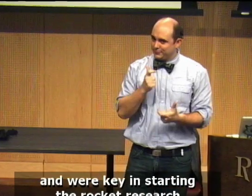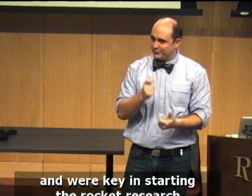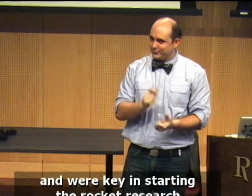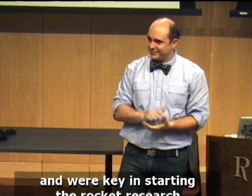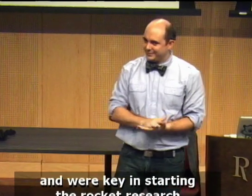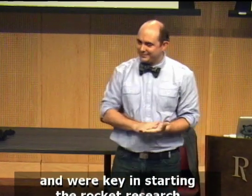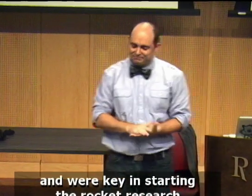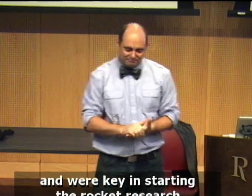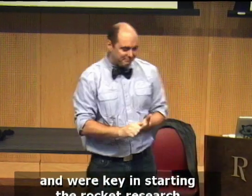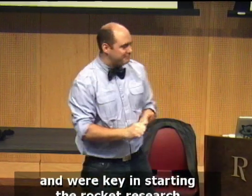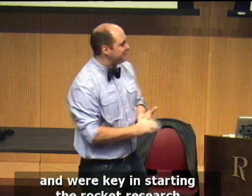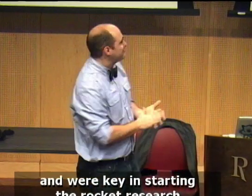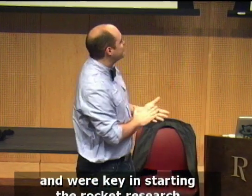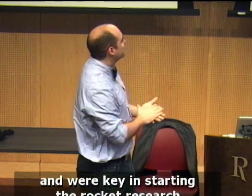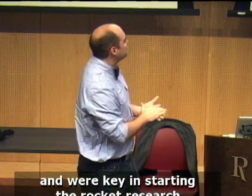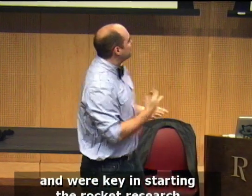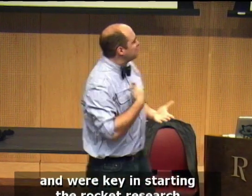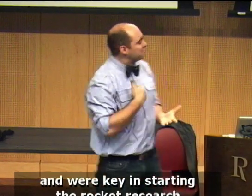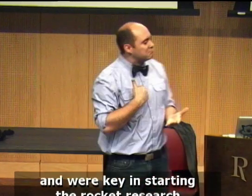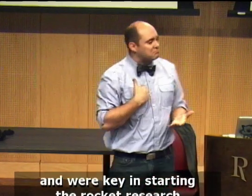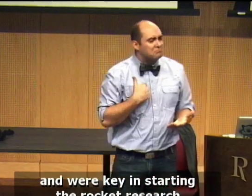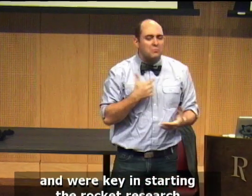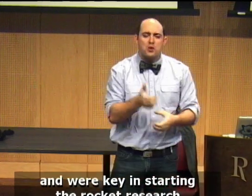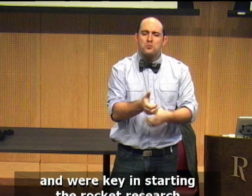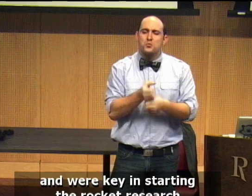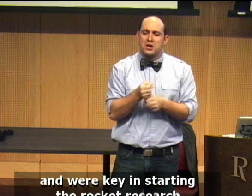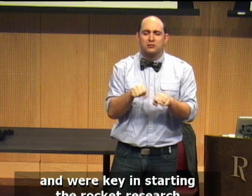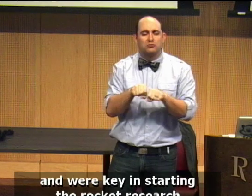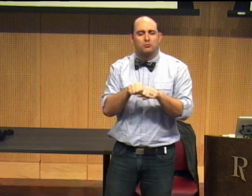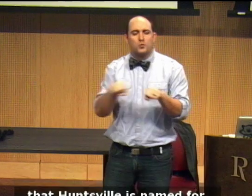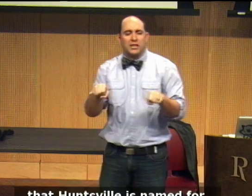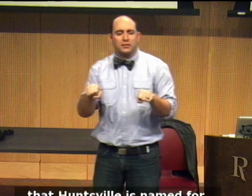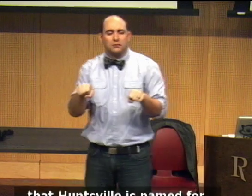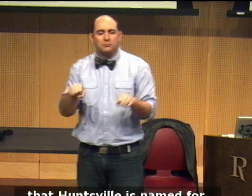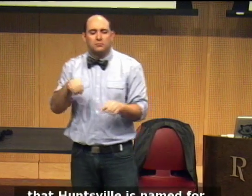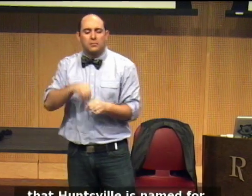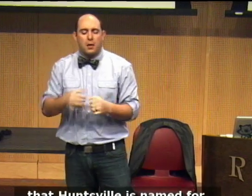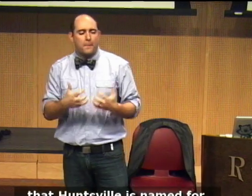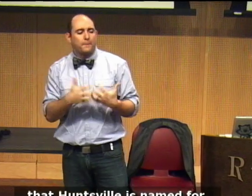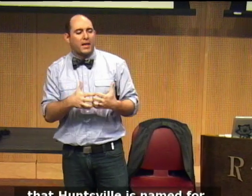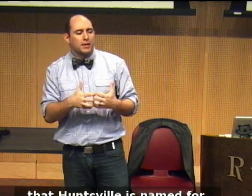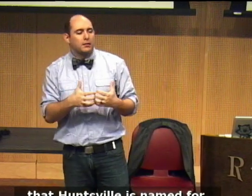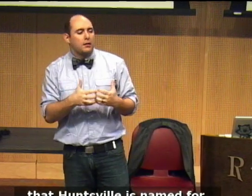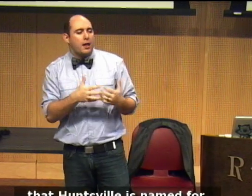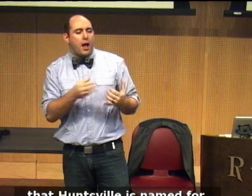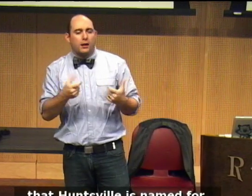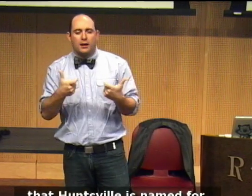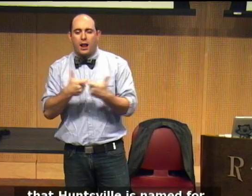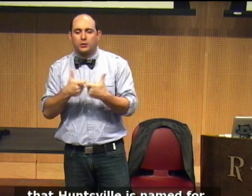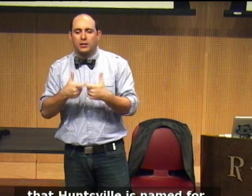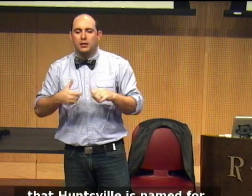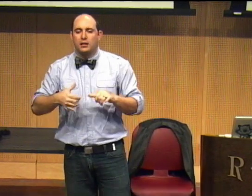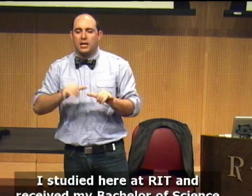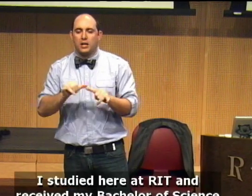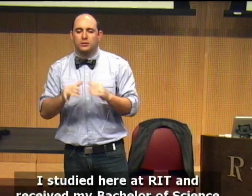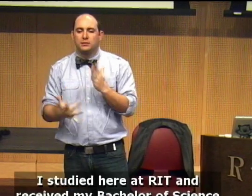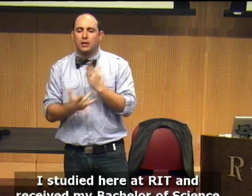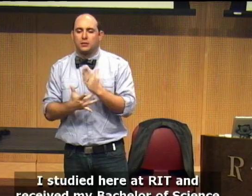were key in starting the rocket research that Huntsville is named for. I studied here at RIT